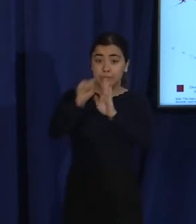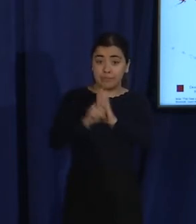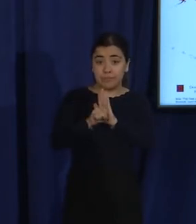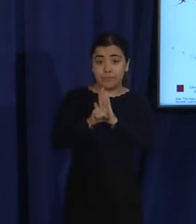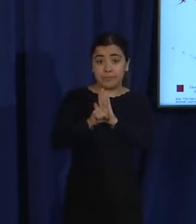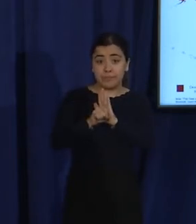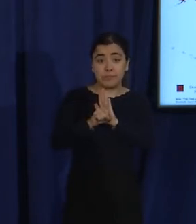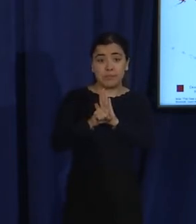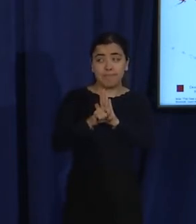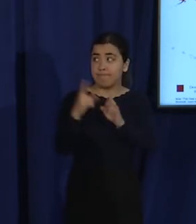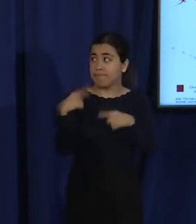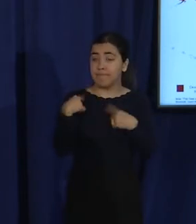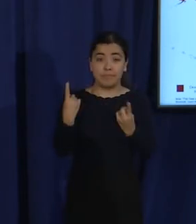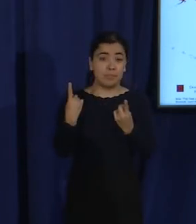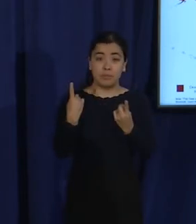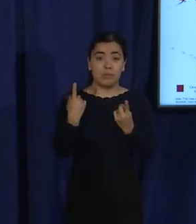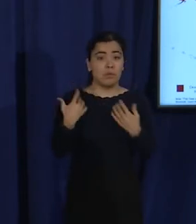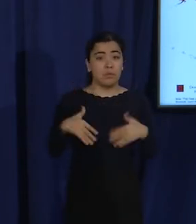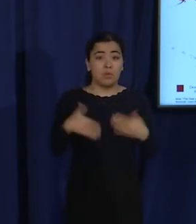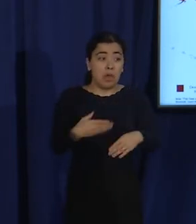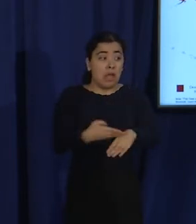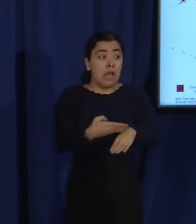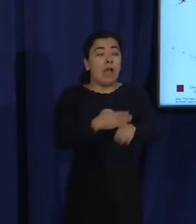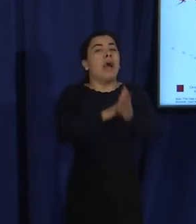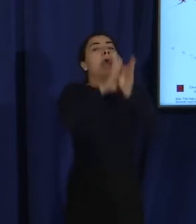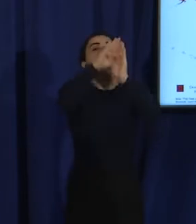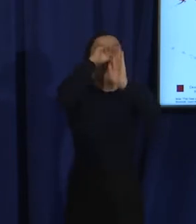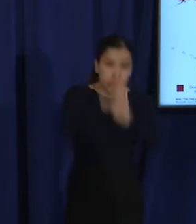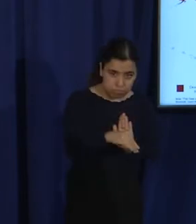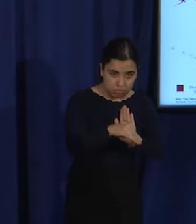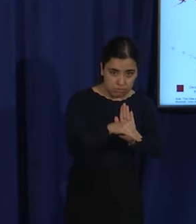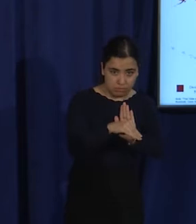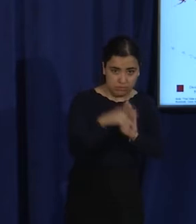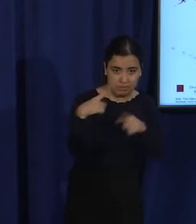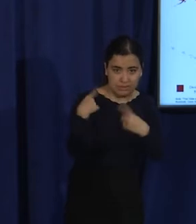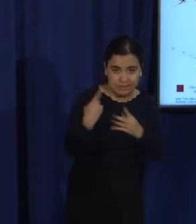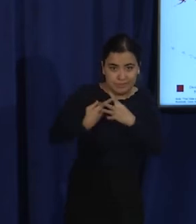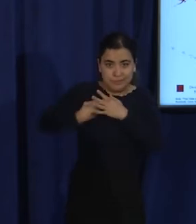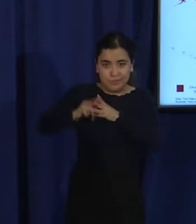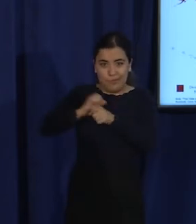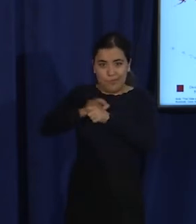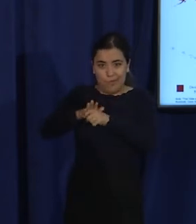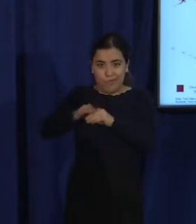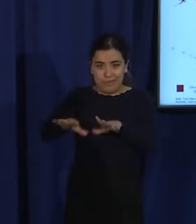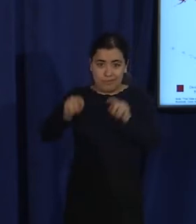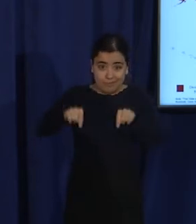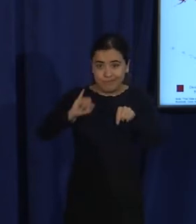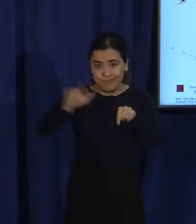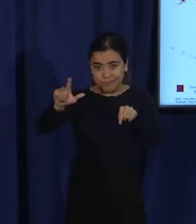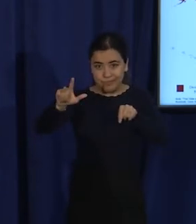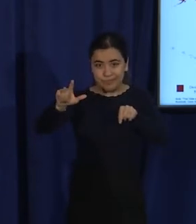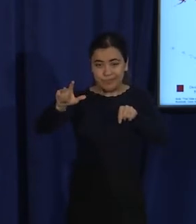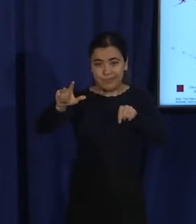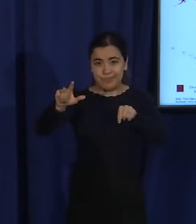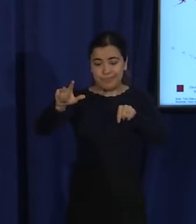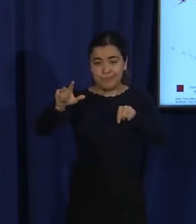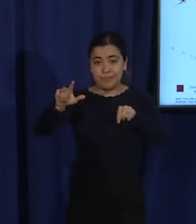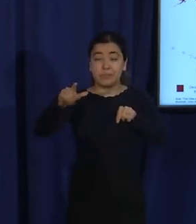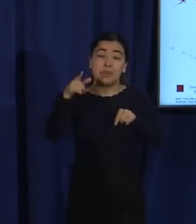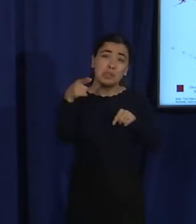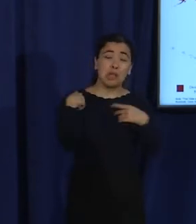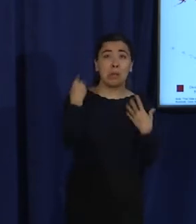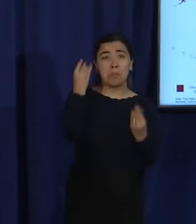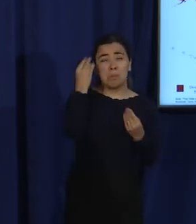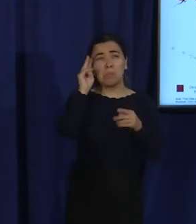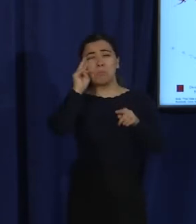the worst that we've been doing in terms of case count as a state since the beginning of COVID. So as you're